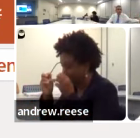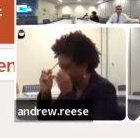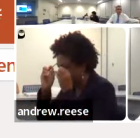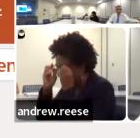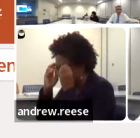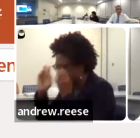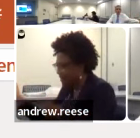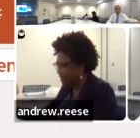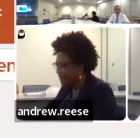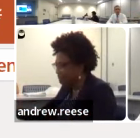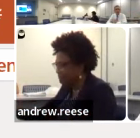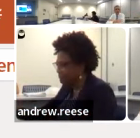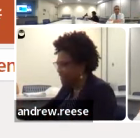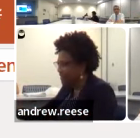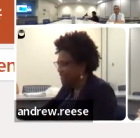family.